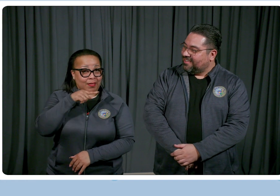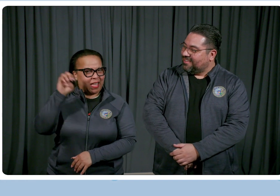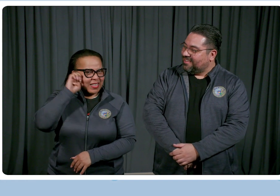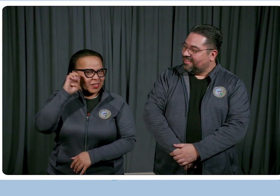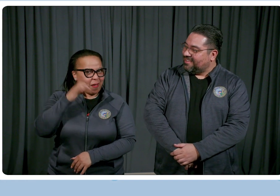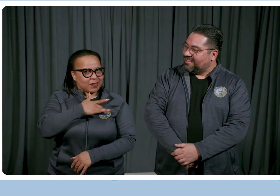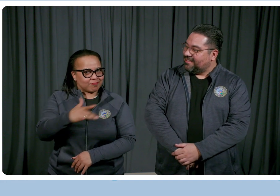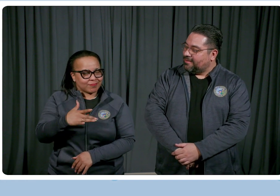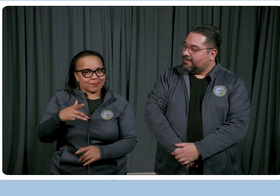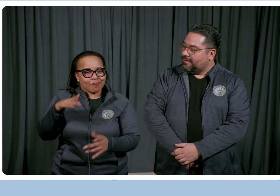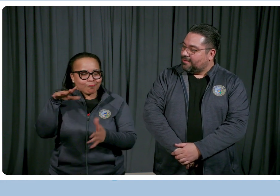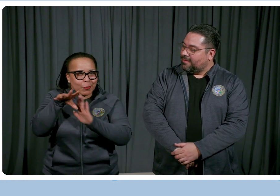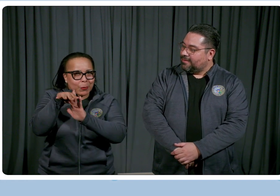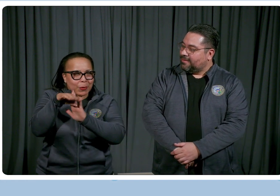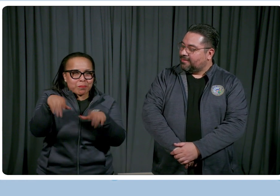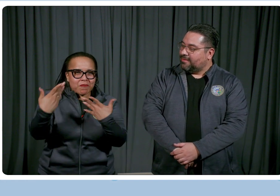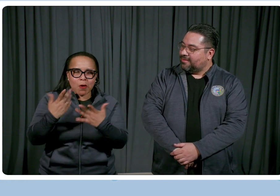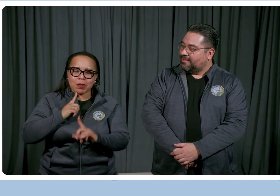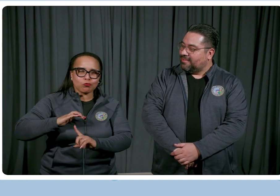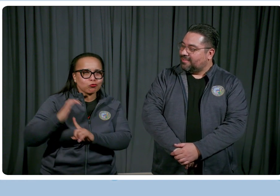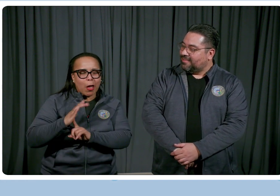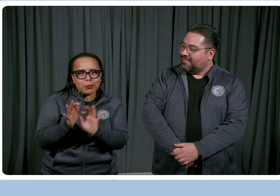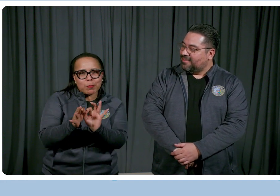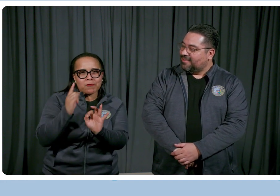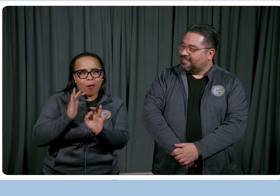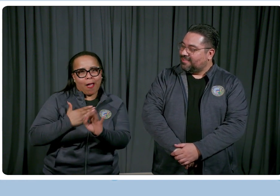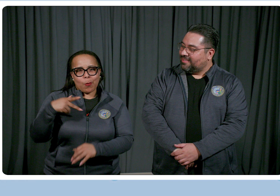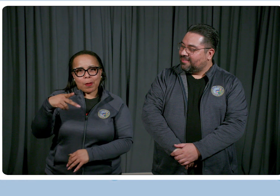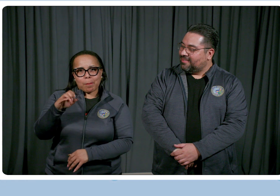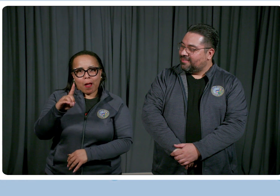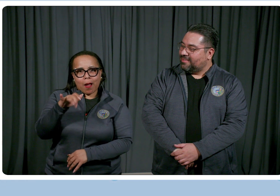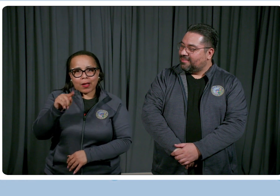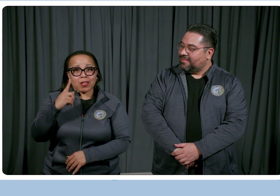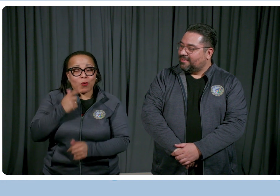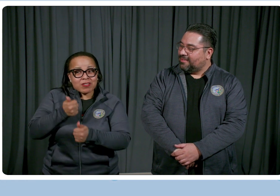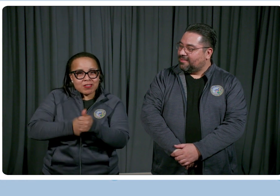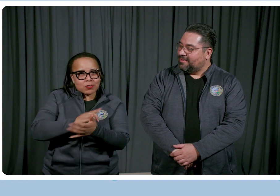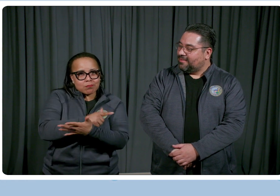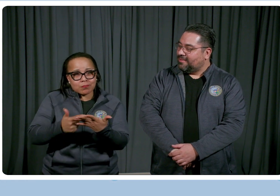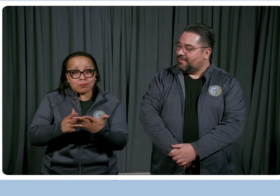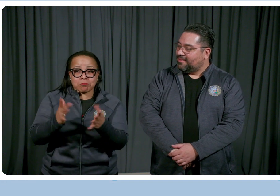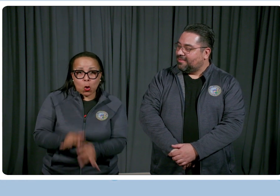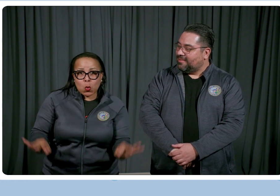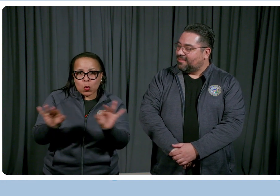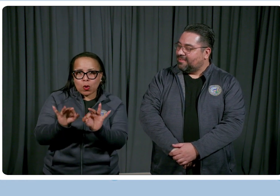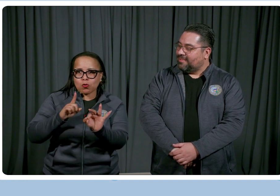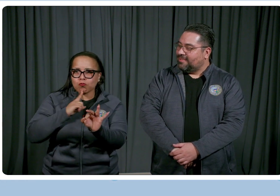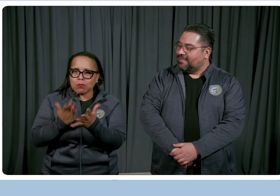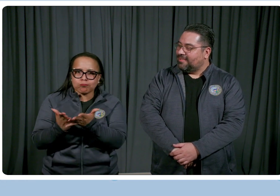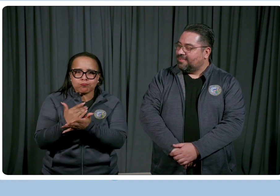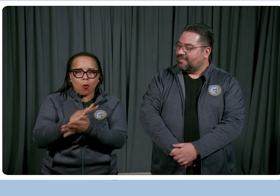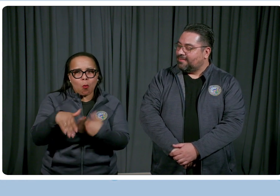camera. He's the one providing the excellent interpreting for our podcast for each episode, making sure that